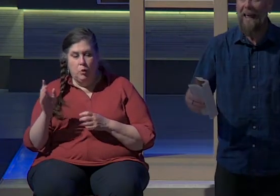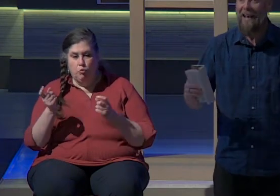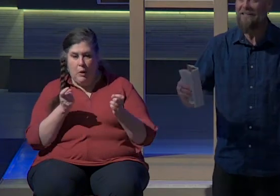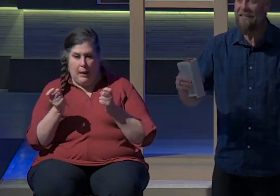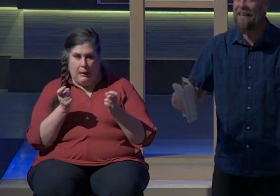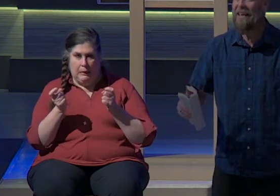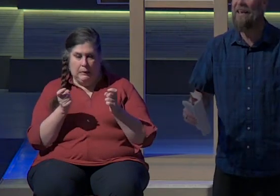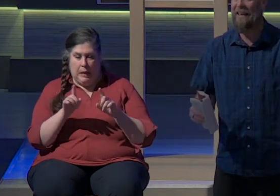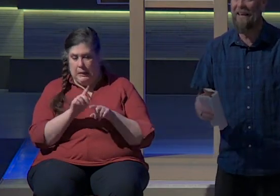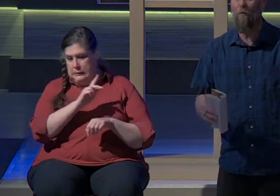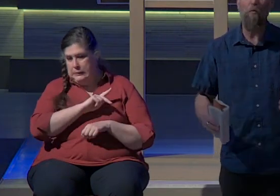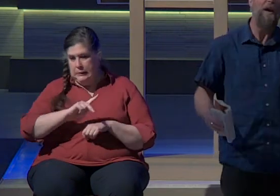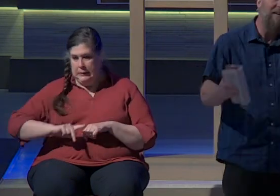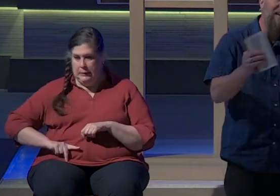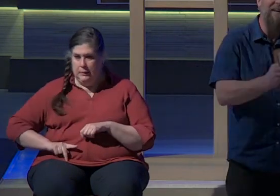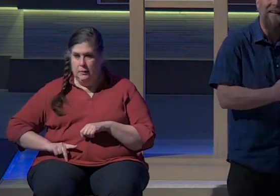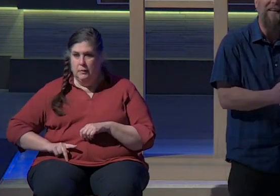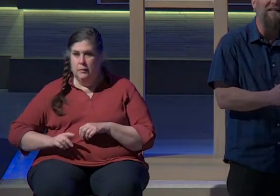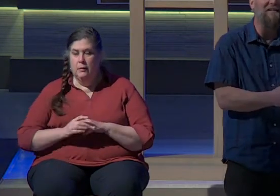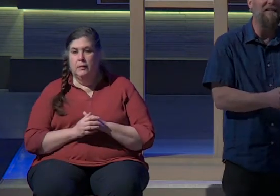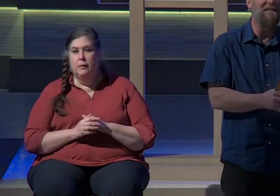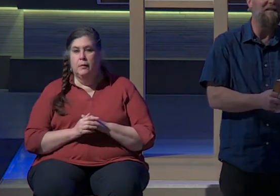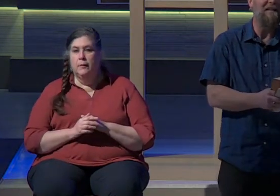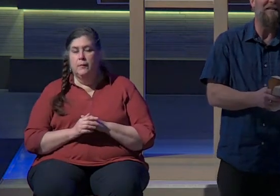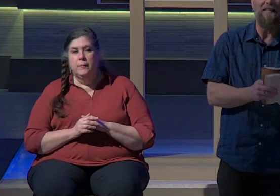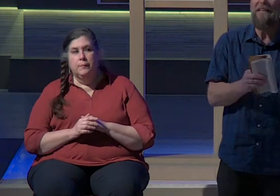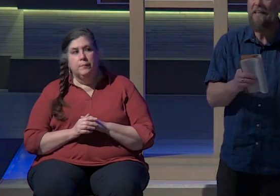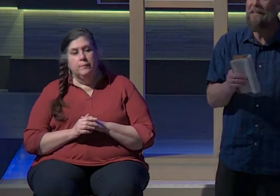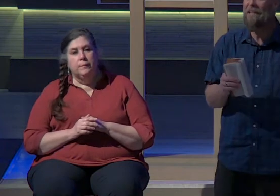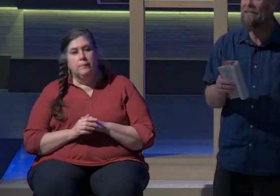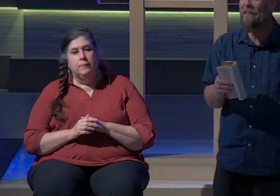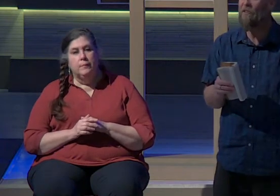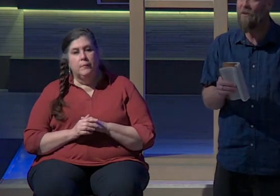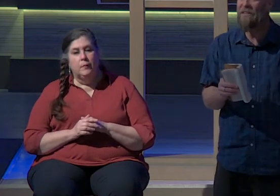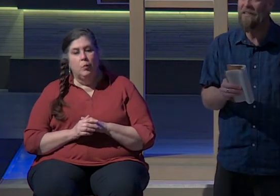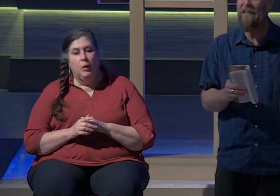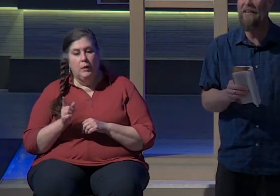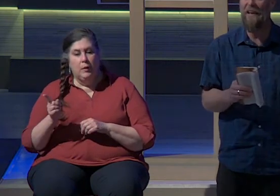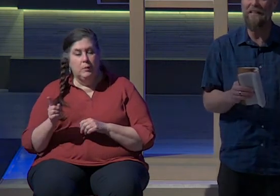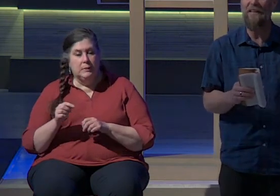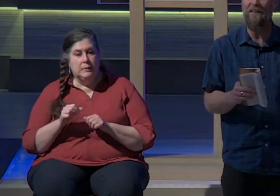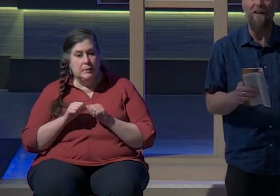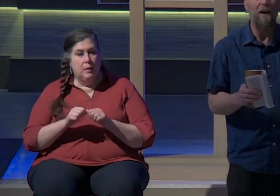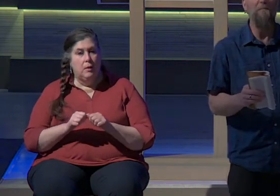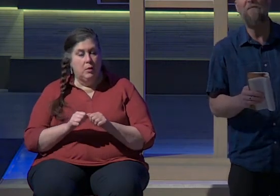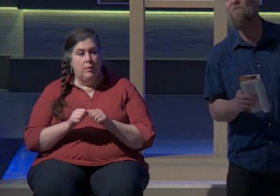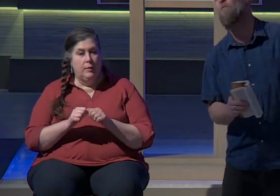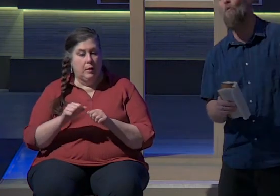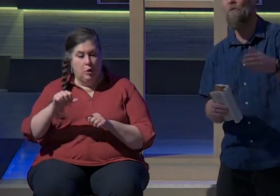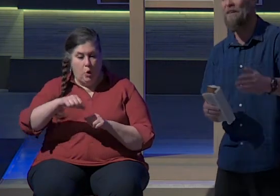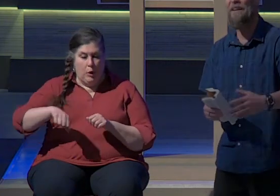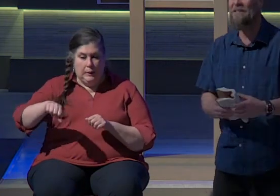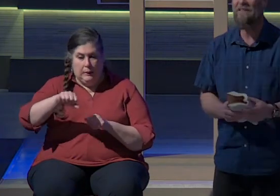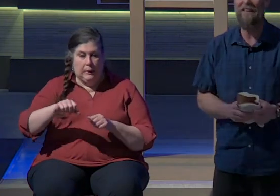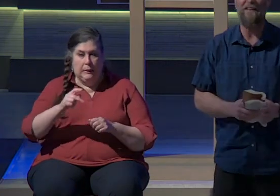reign as king, wherein he is still the clearly anointed king and leader before the next king